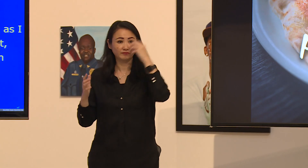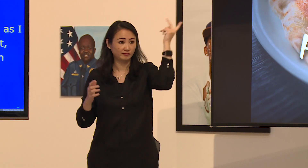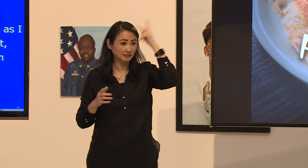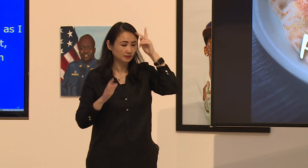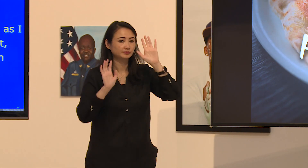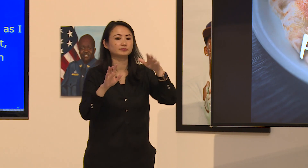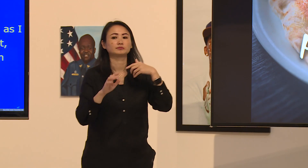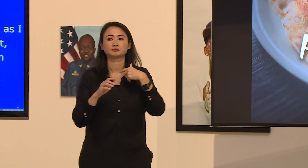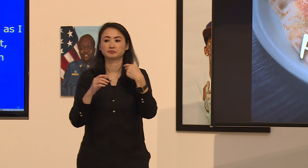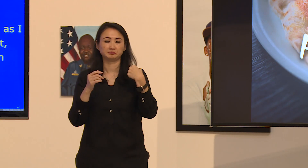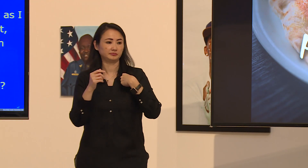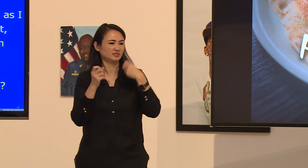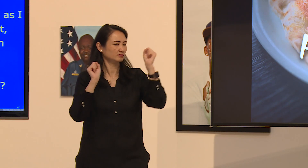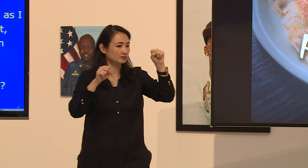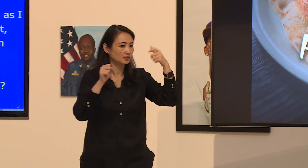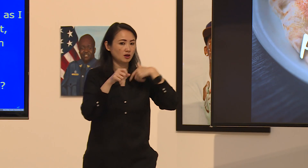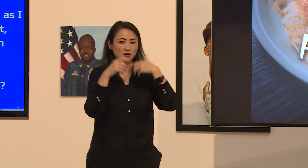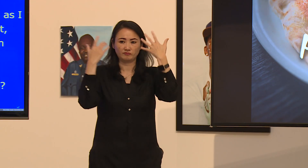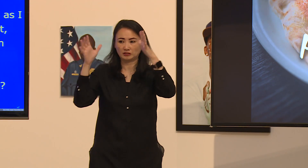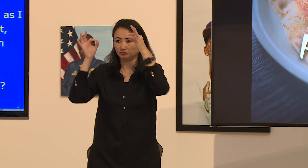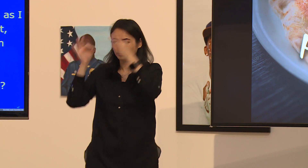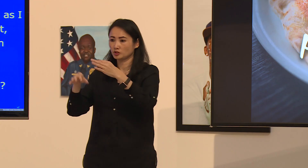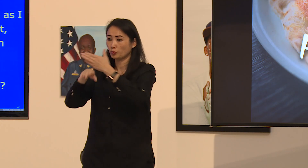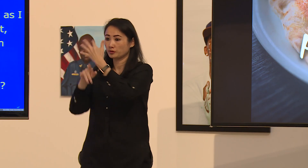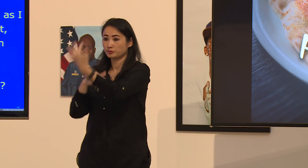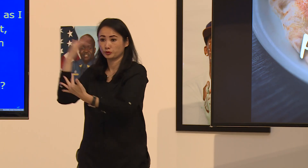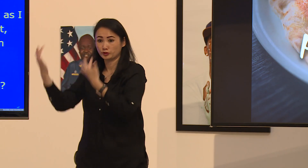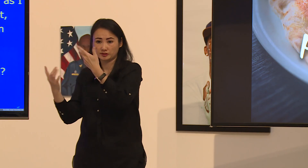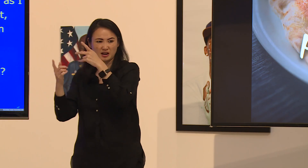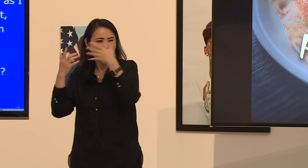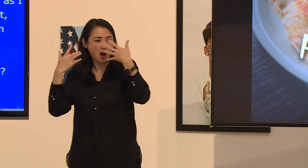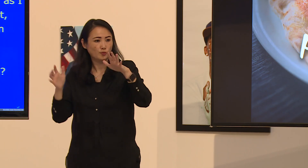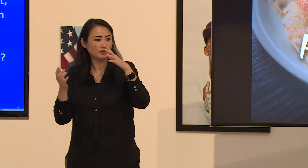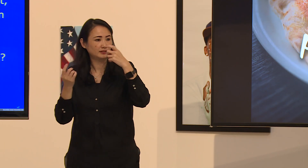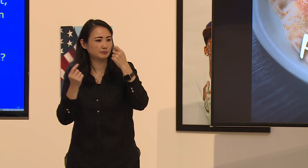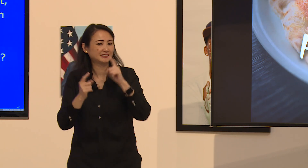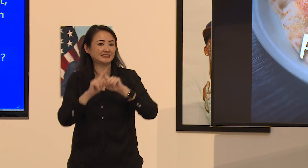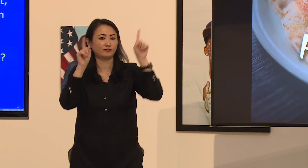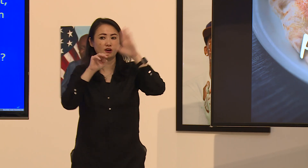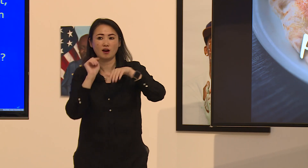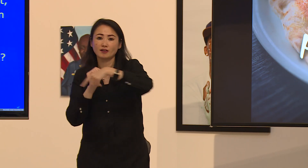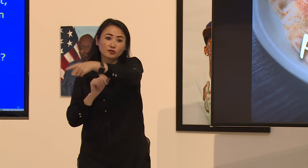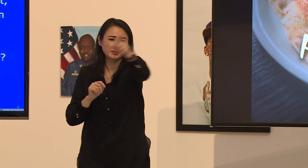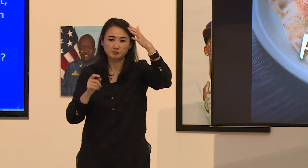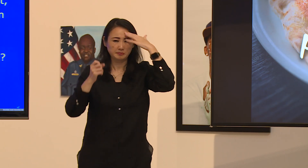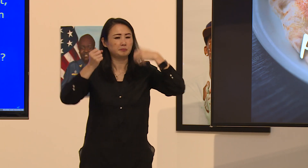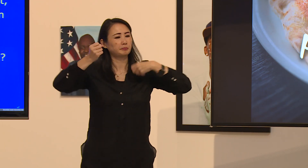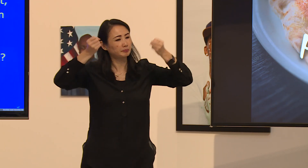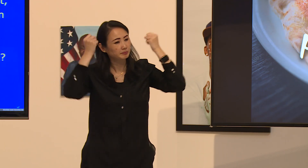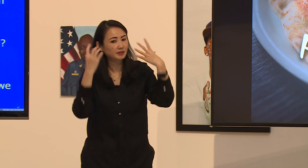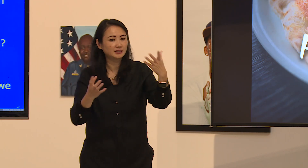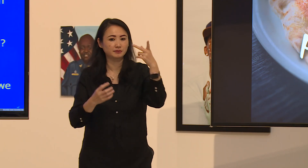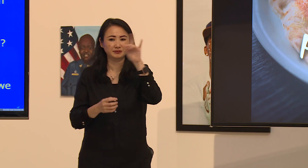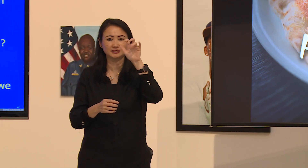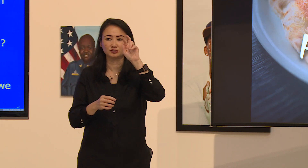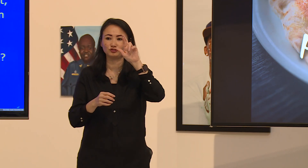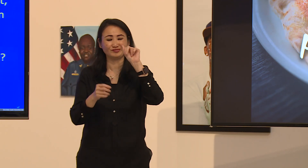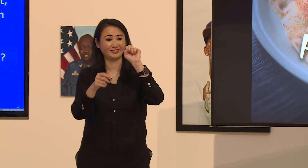The philosophy, how are we going to figure this out? How are we going to, okay, we're going to have a wood-burning oven, okay, but a lot of pizzerias already had